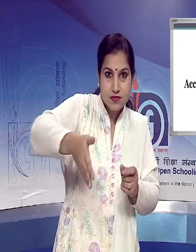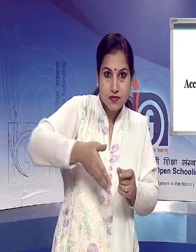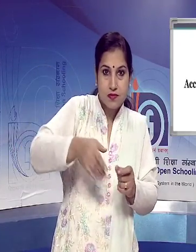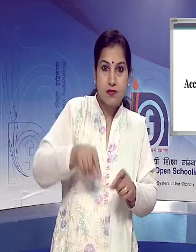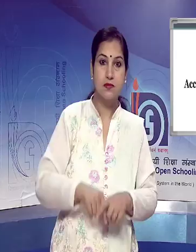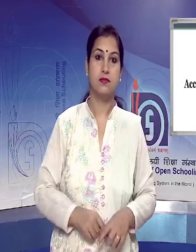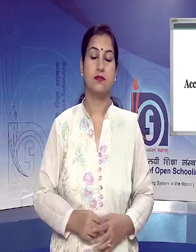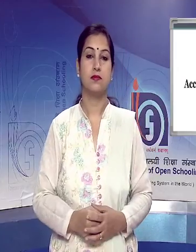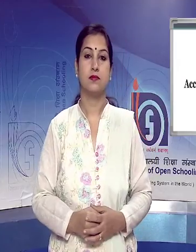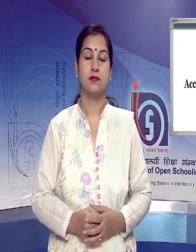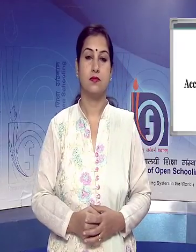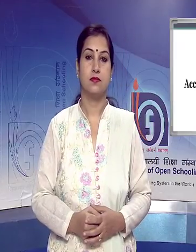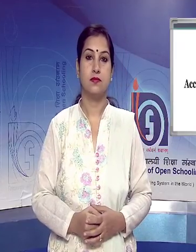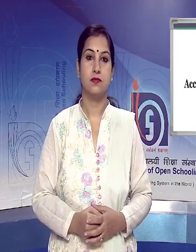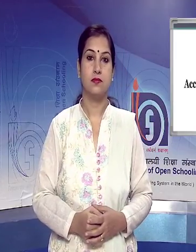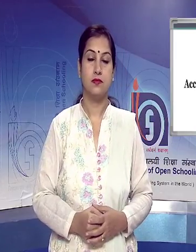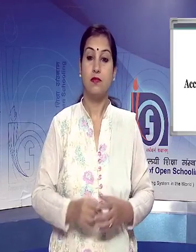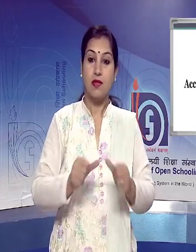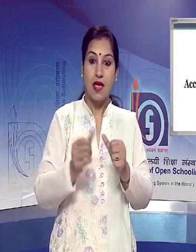Access to health services.